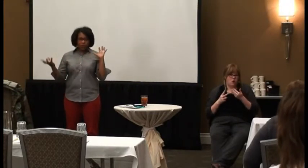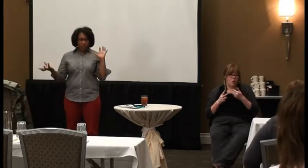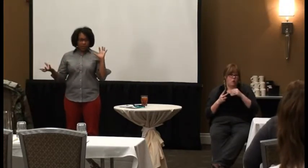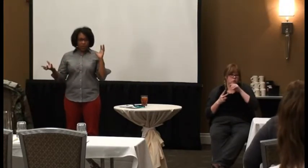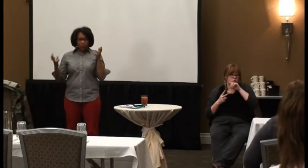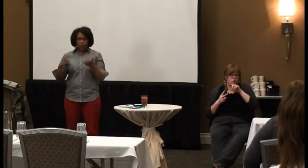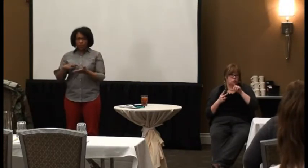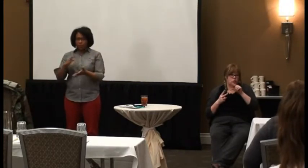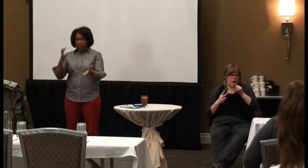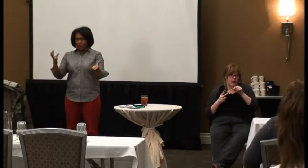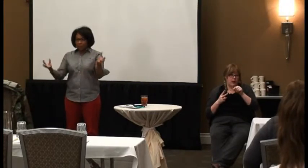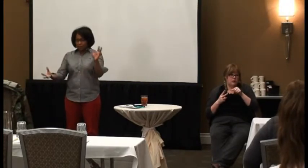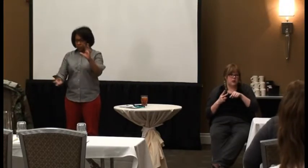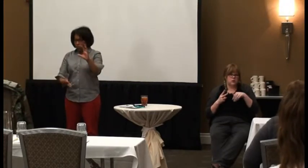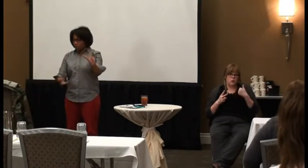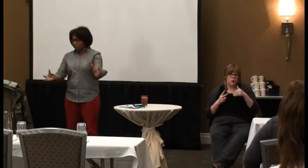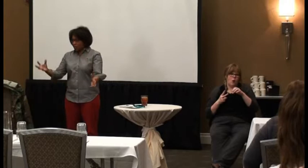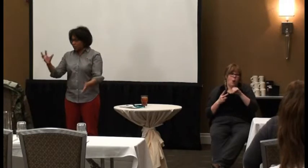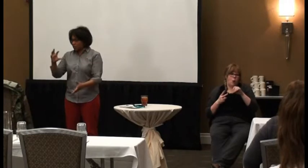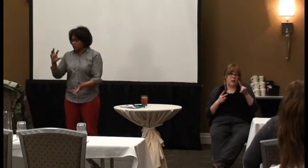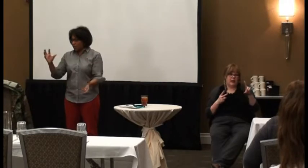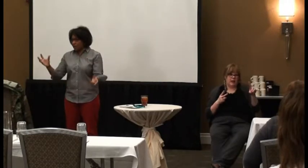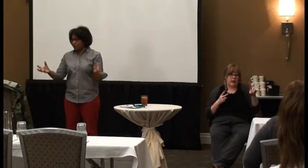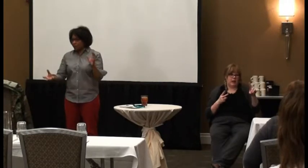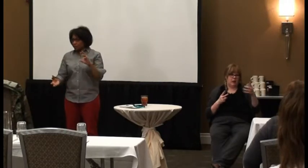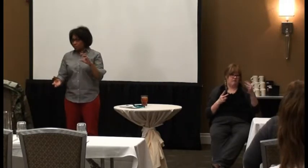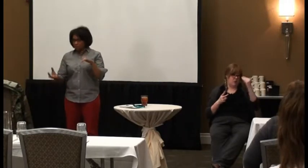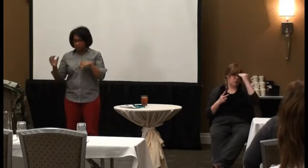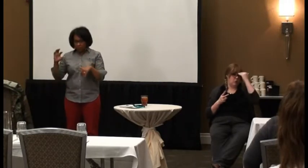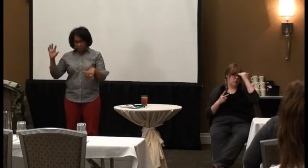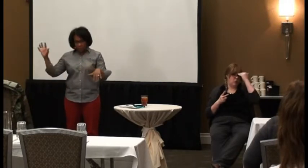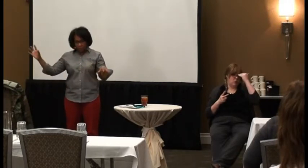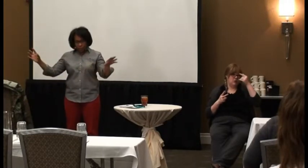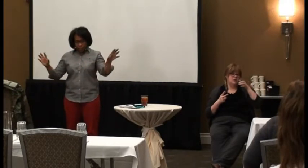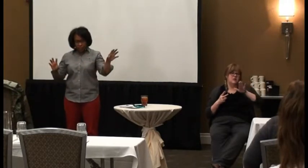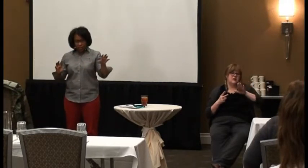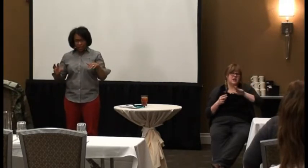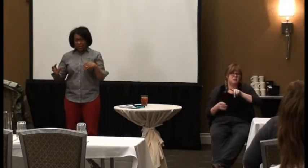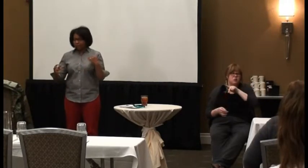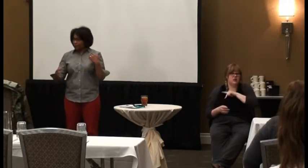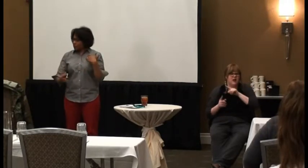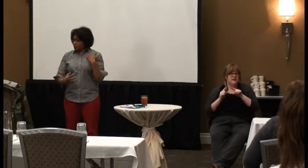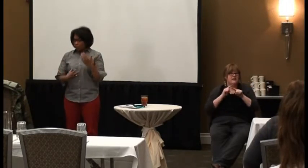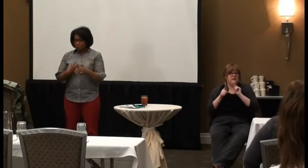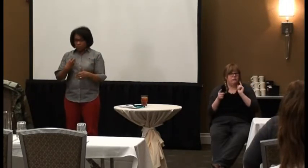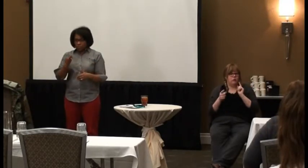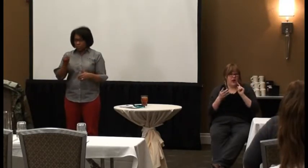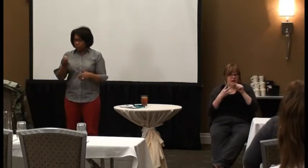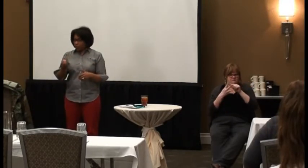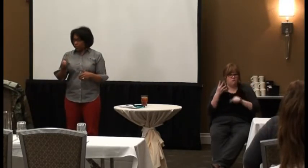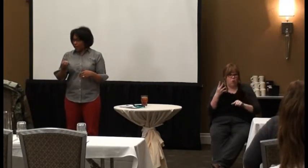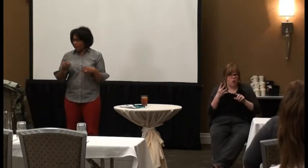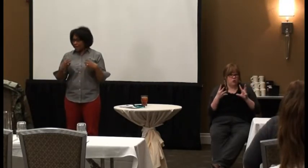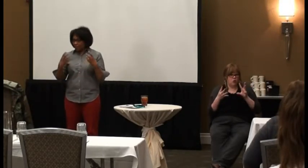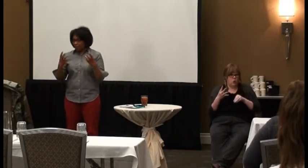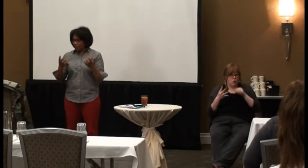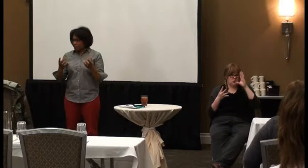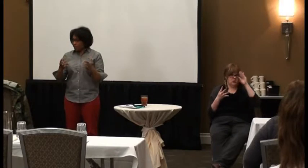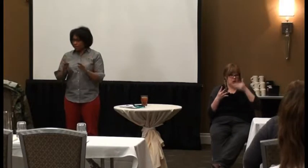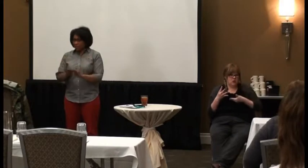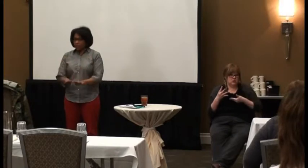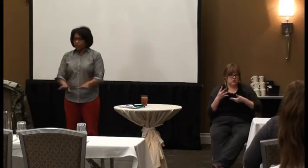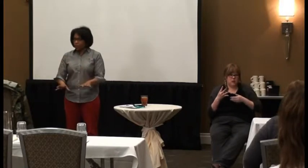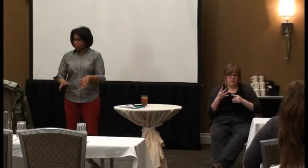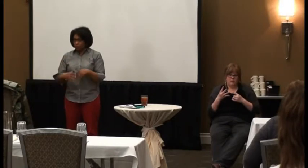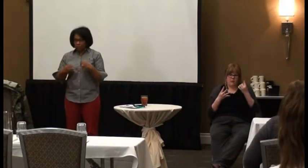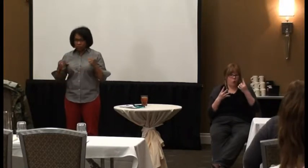very ODD, and we knew that from the start. His personality was just different than the other 3, just much more of a drive,